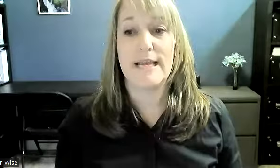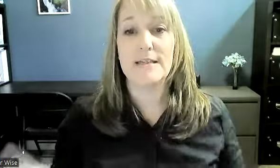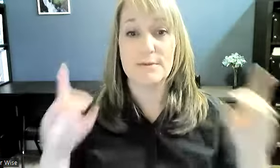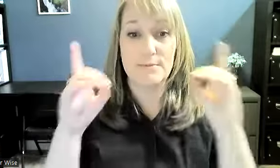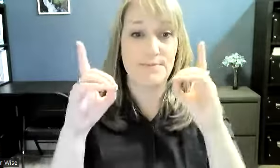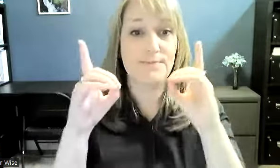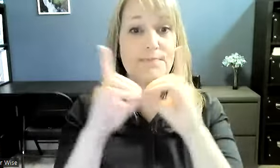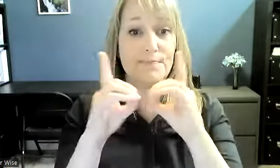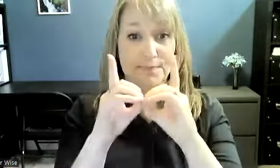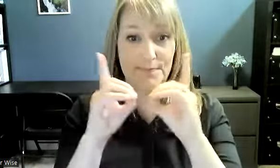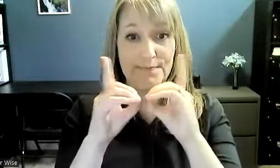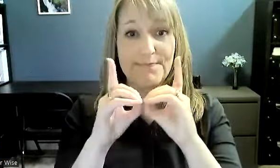date,